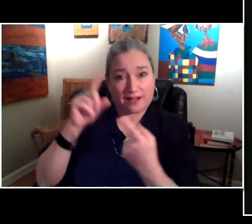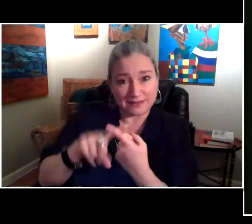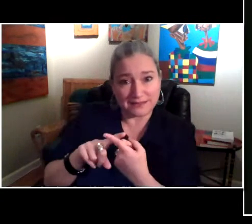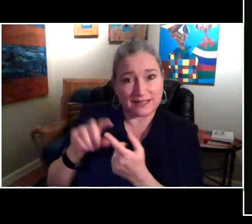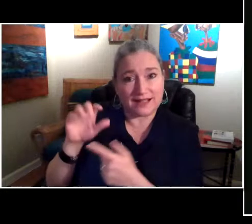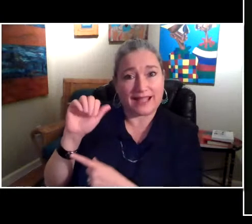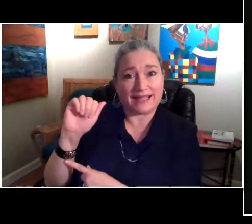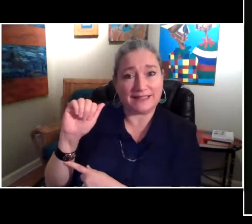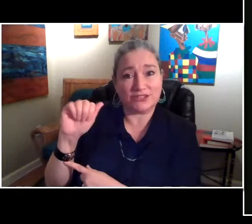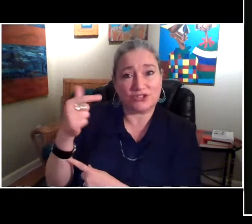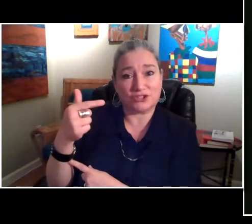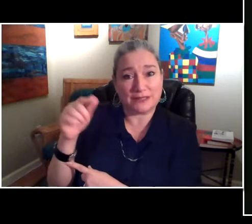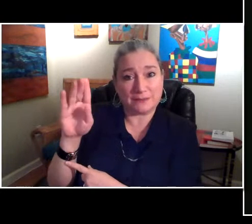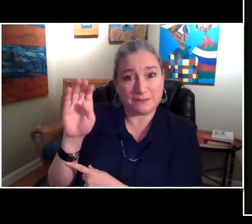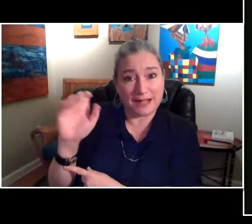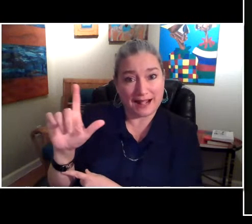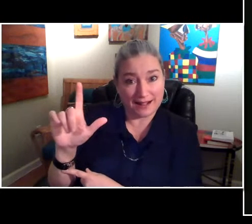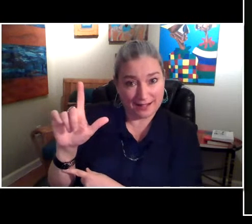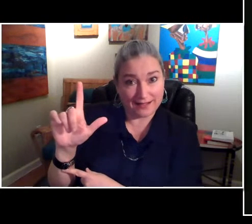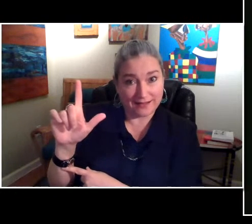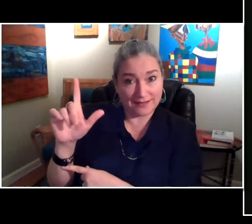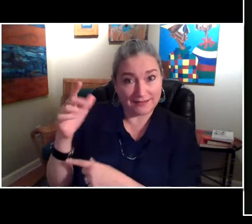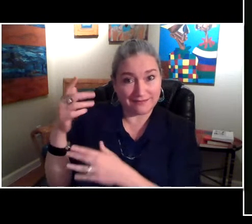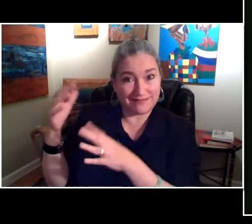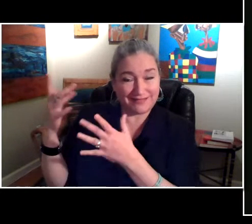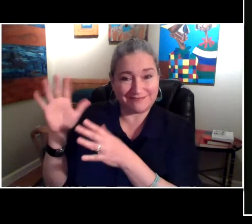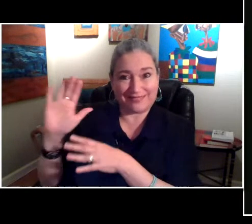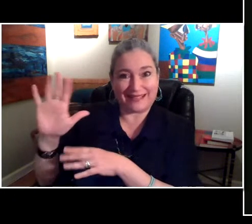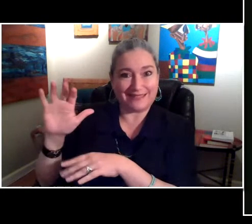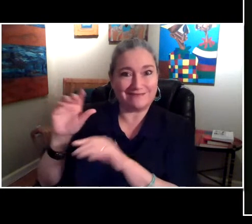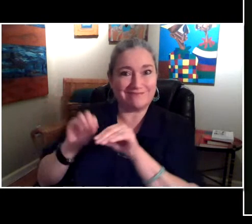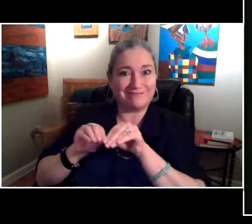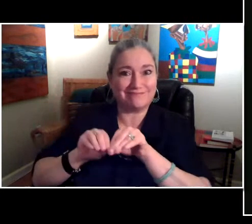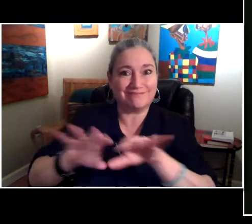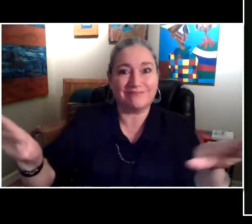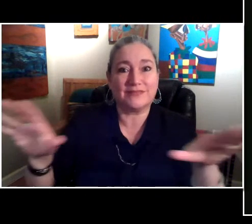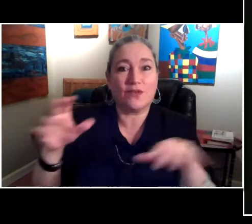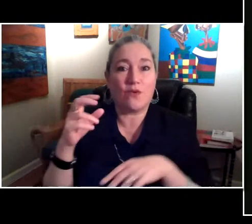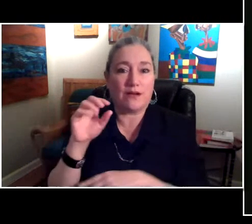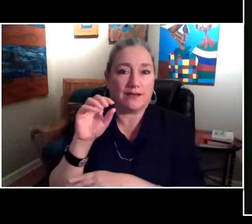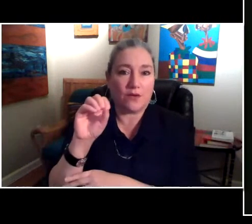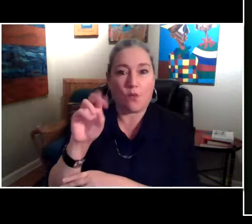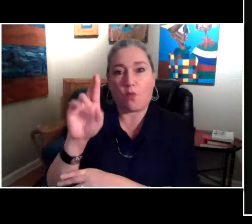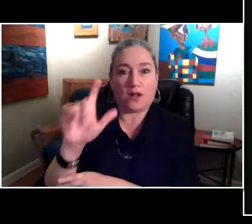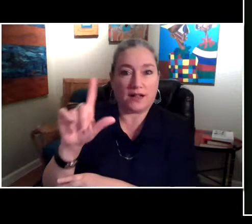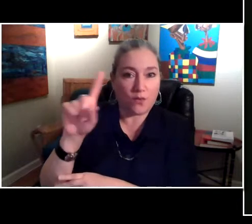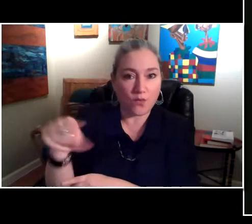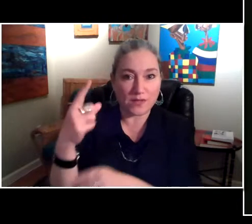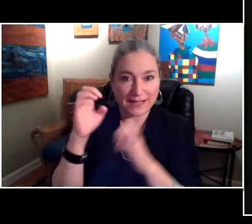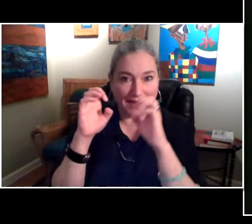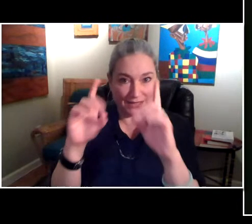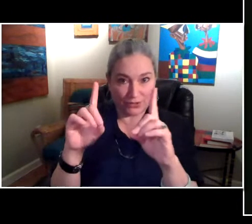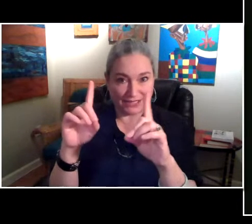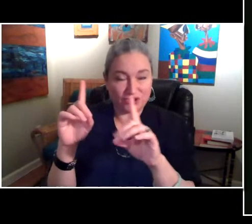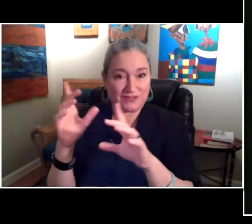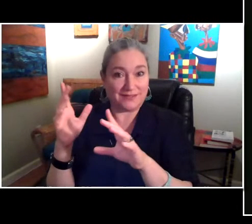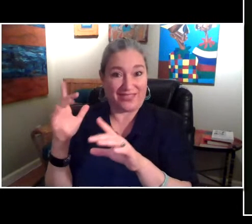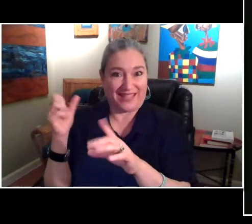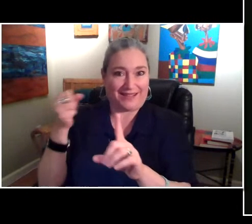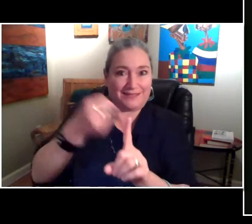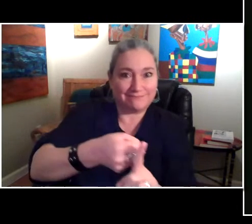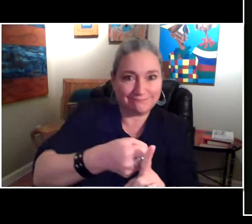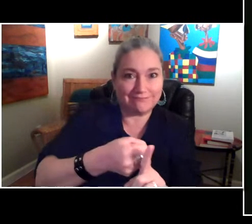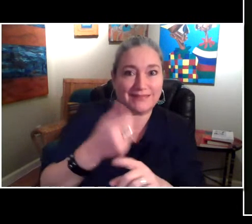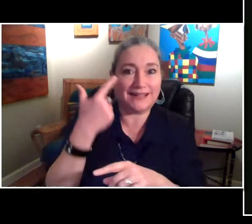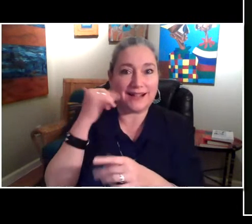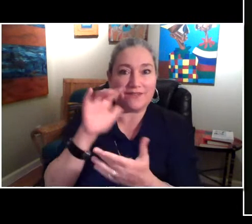oral educators and systems. Prior to that, it had all been in sign language until A.G. Bell, and that philosophy